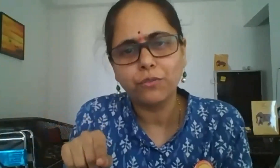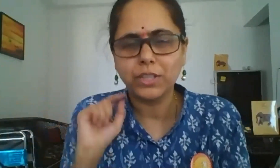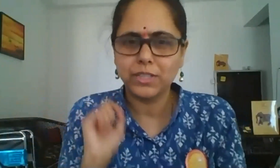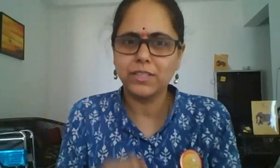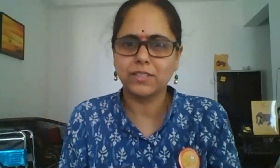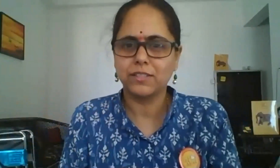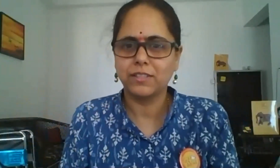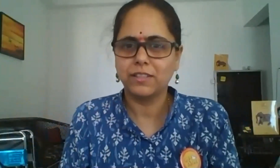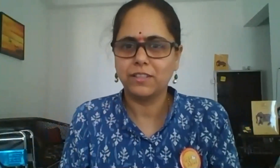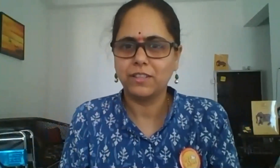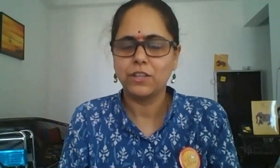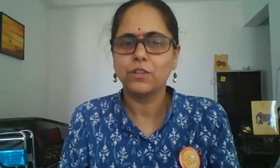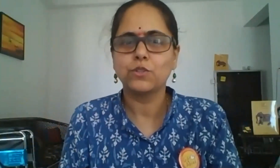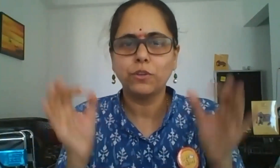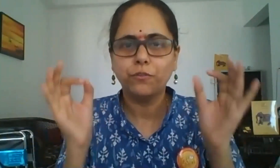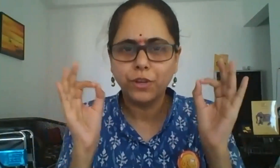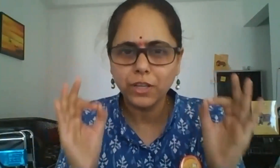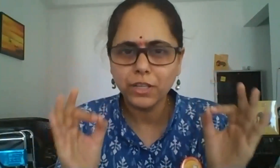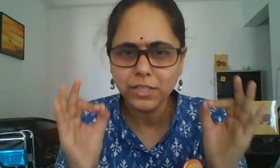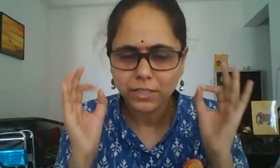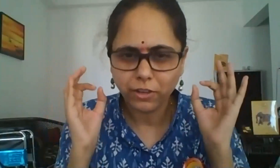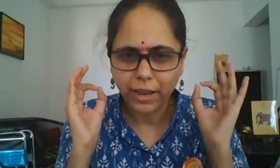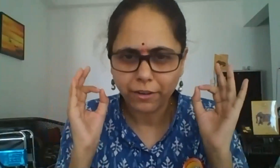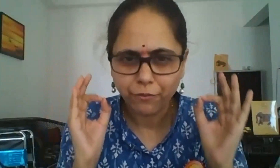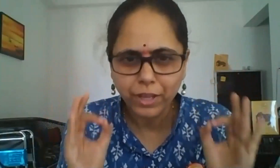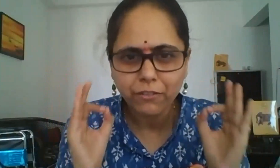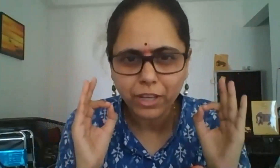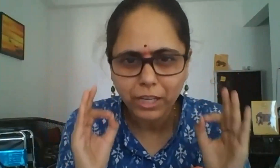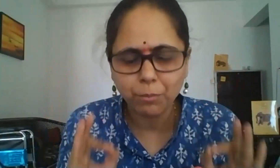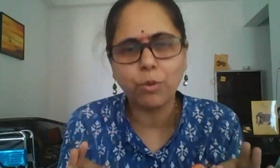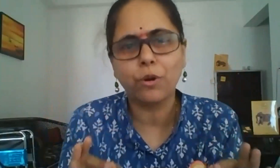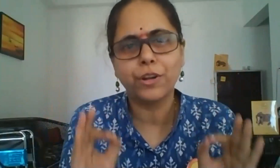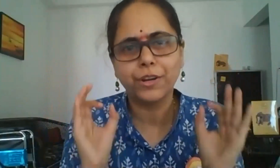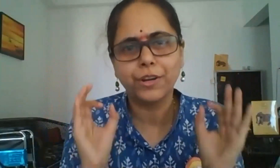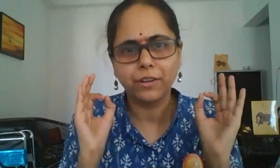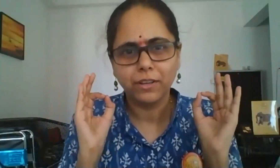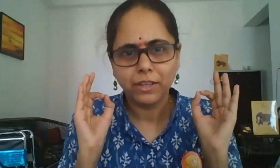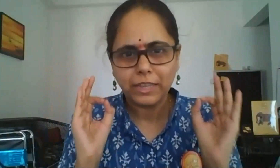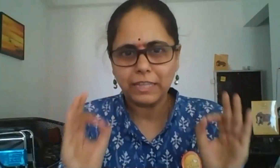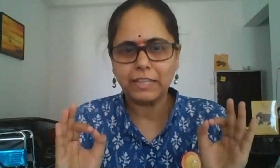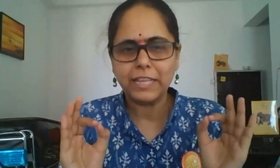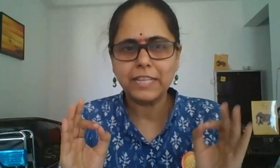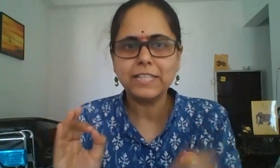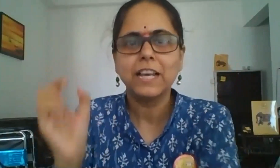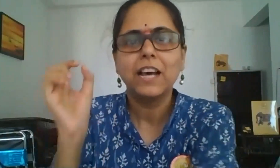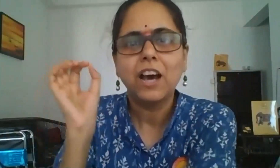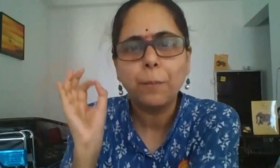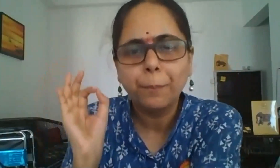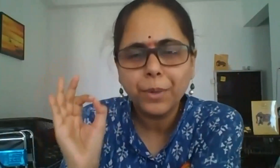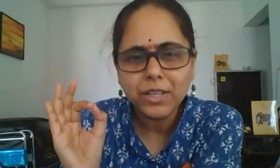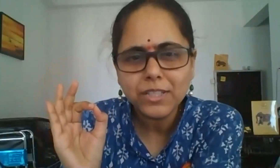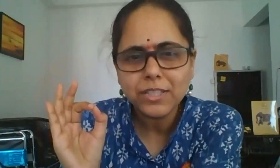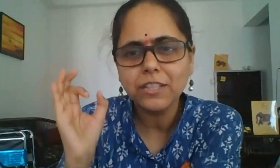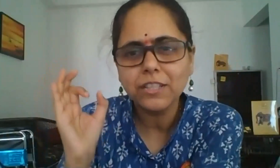us. So the first and very, very important thing is a person